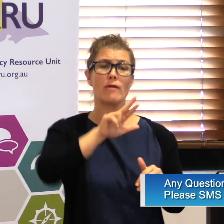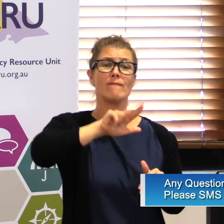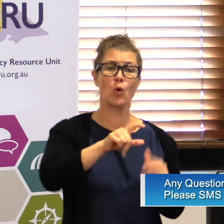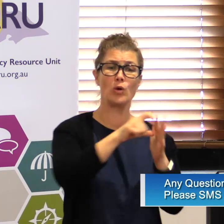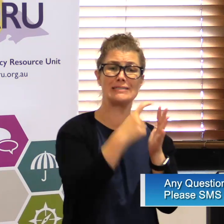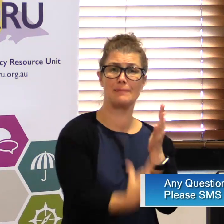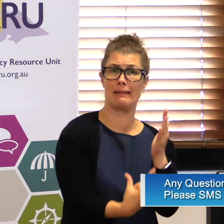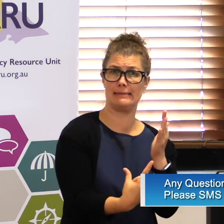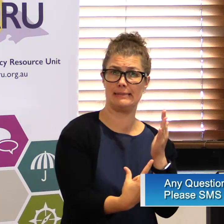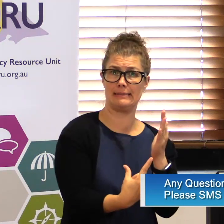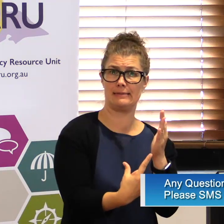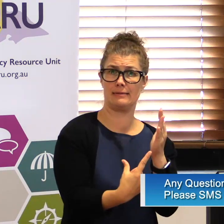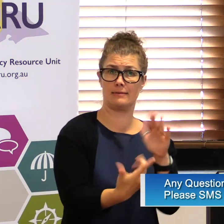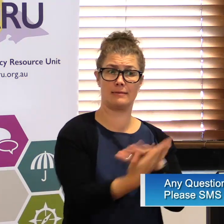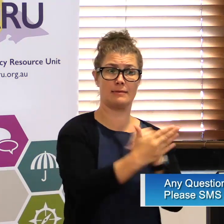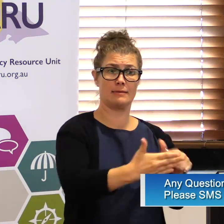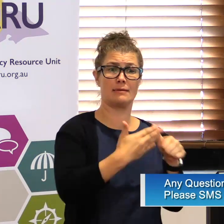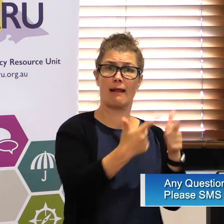Indigenous language.